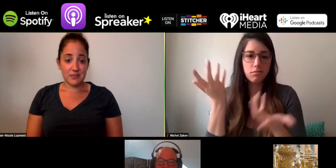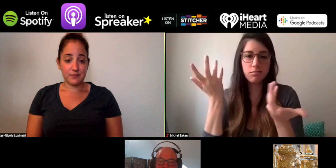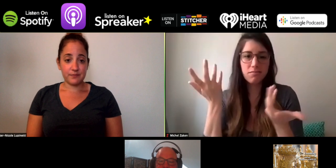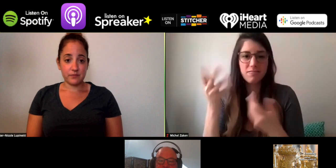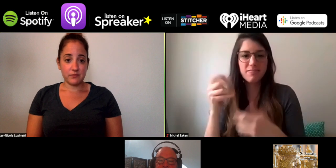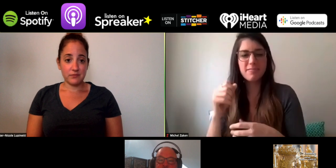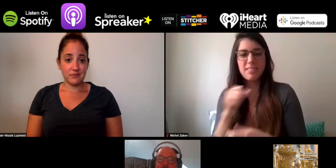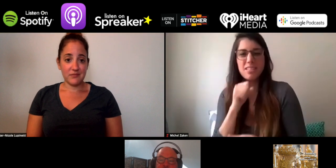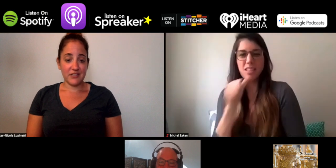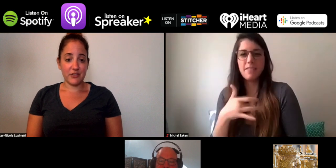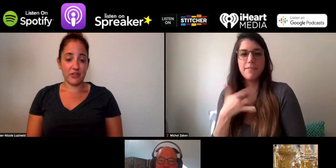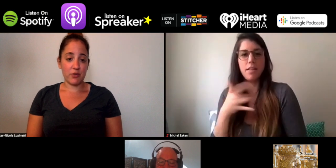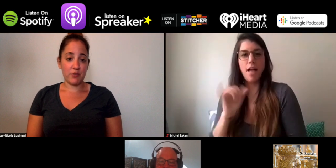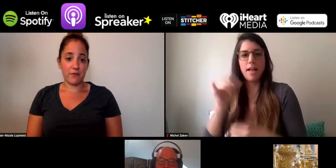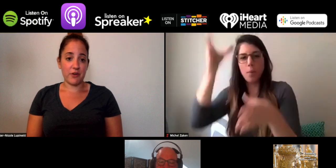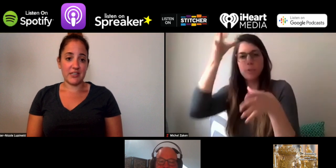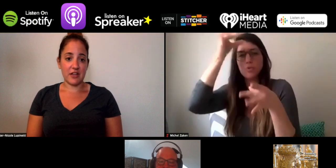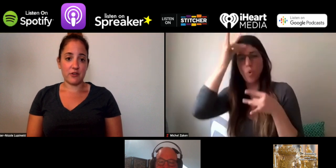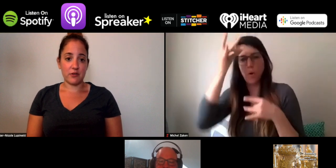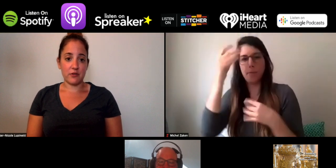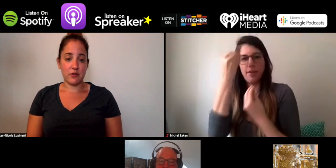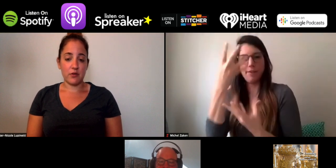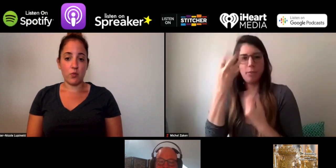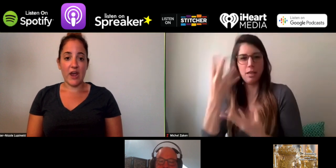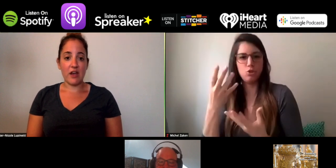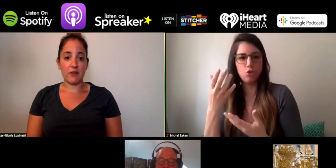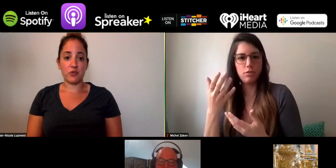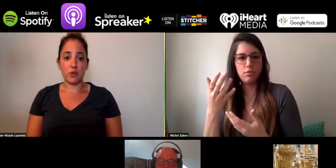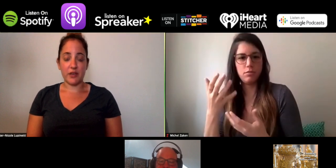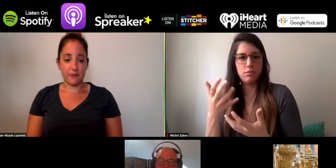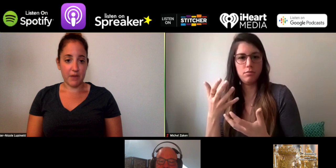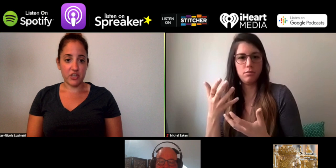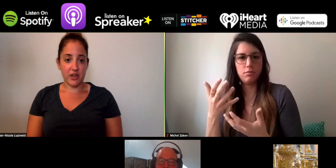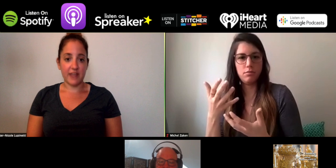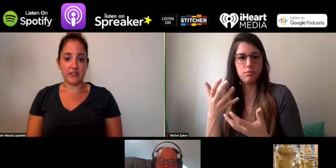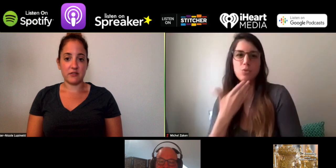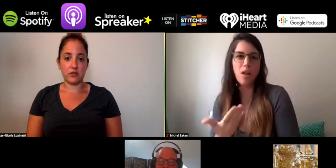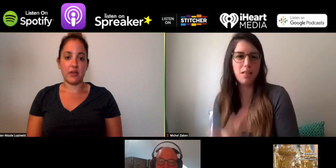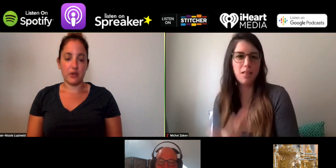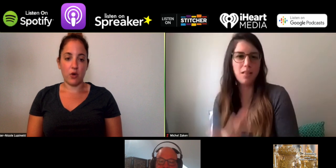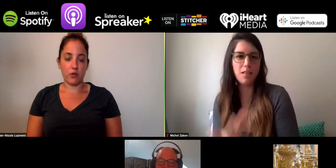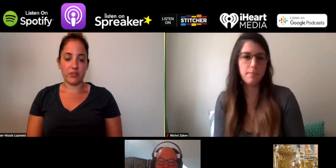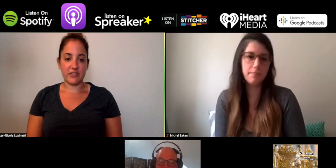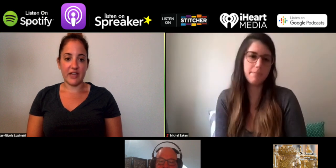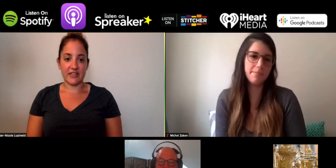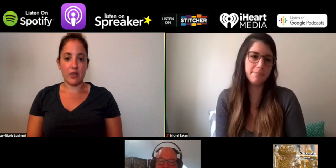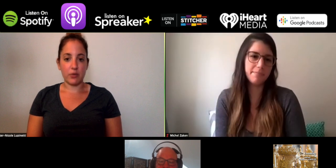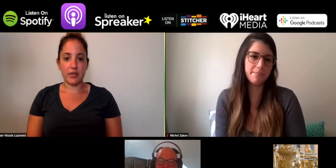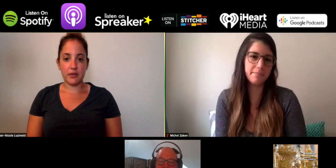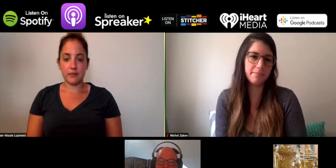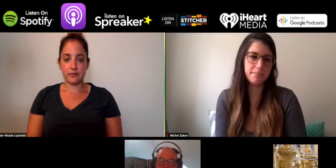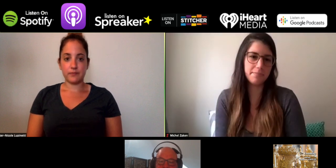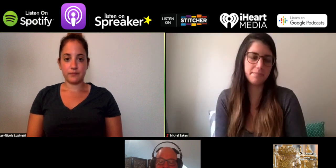eyes. Mm. And so they don't prefer it. It's not their way of absorbing information as, you know, receiving ASL